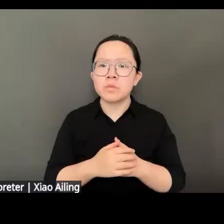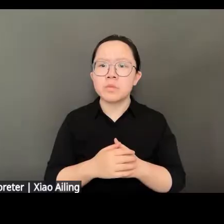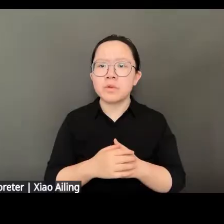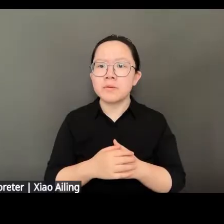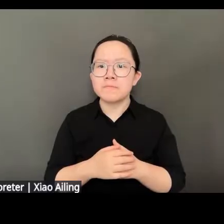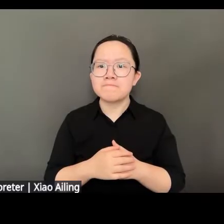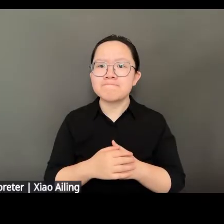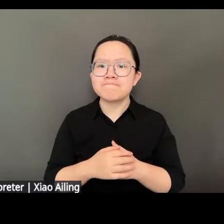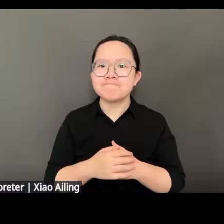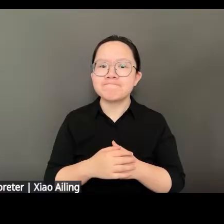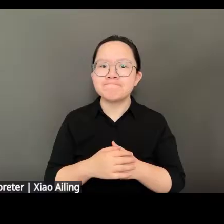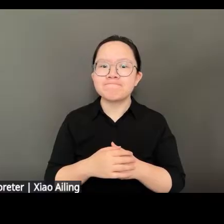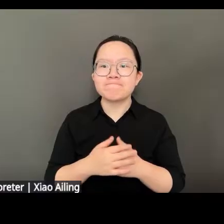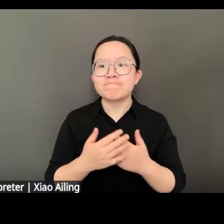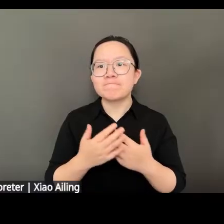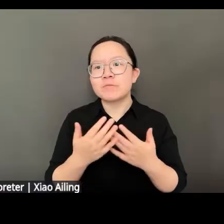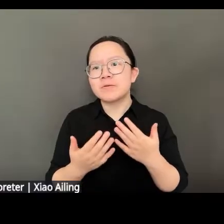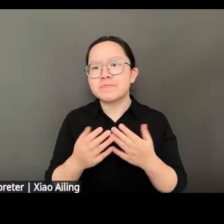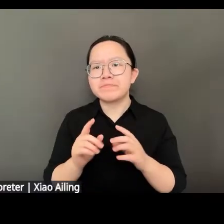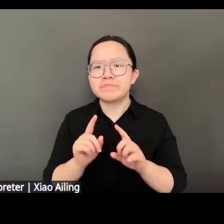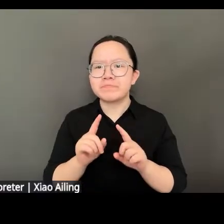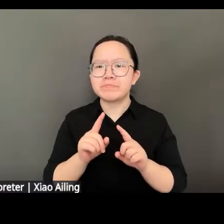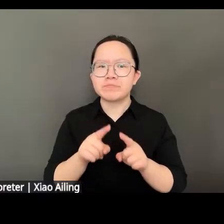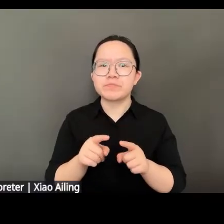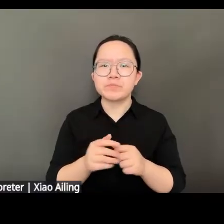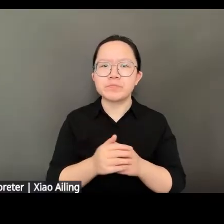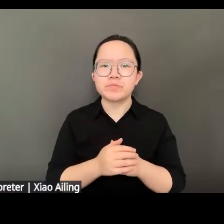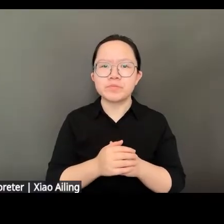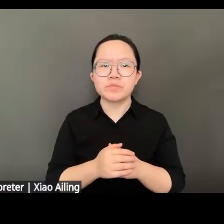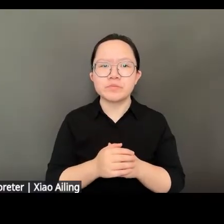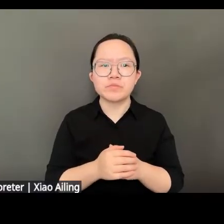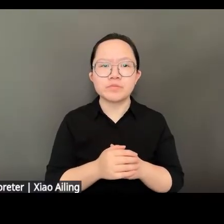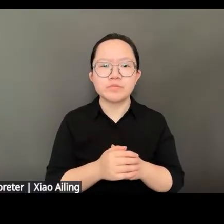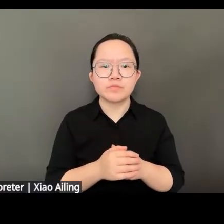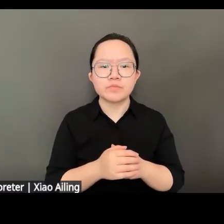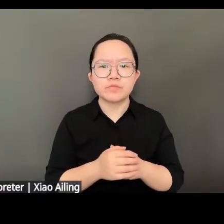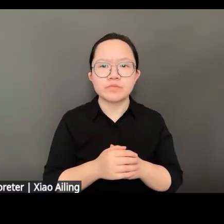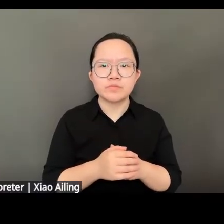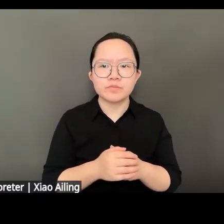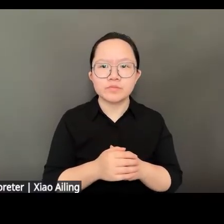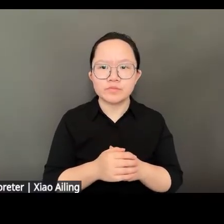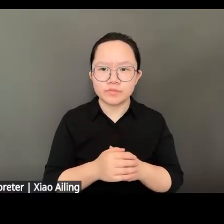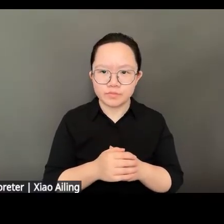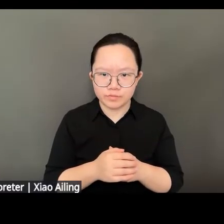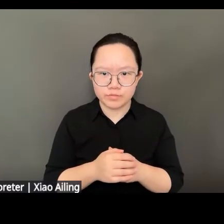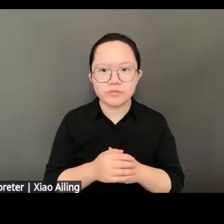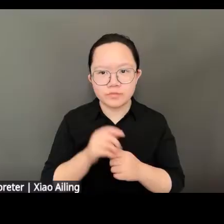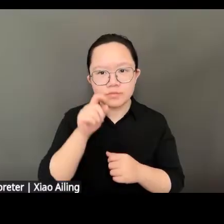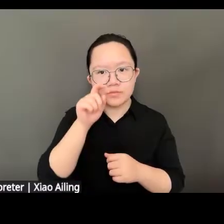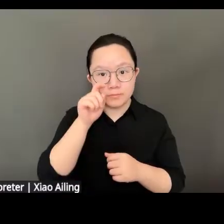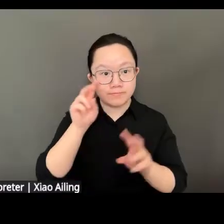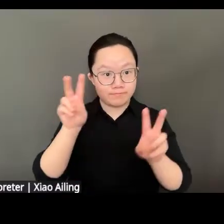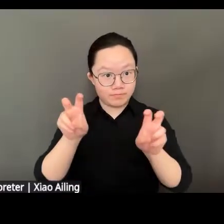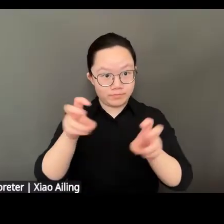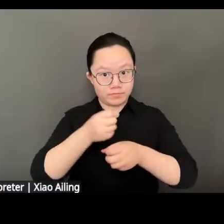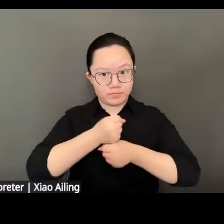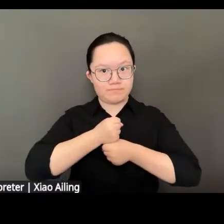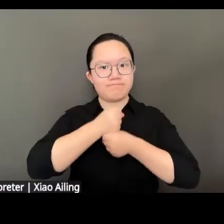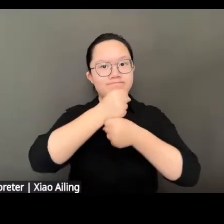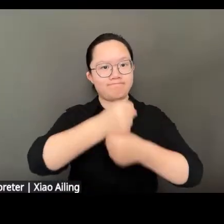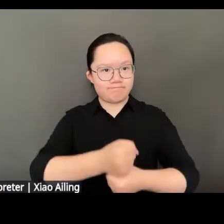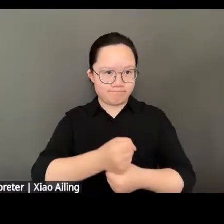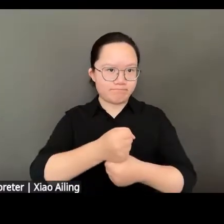representative organizations that are led by parents and caregivers, especially around persons